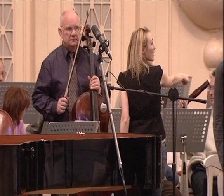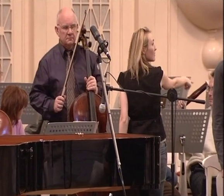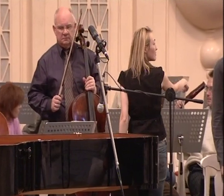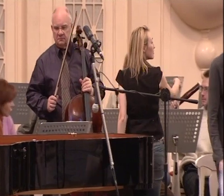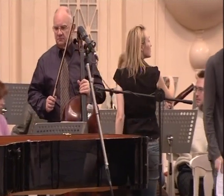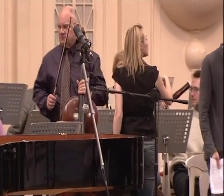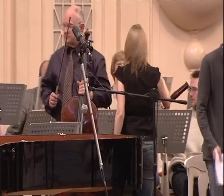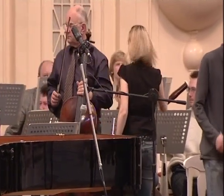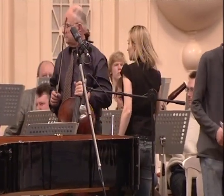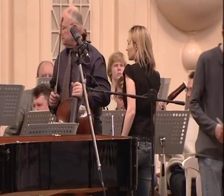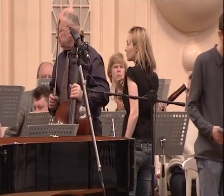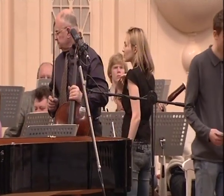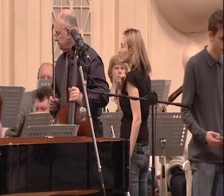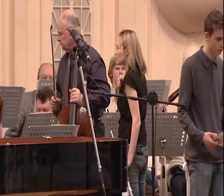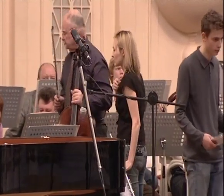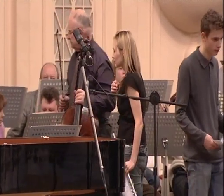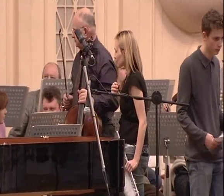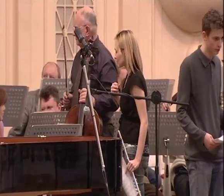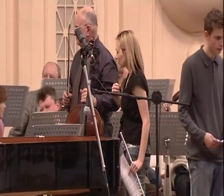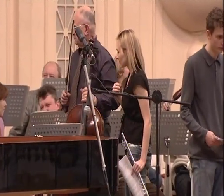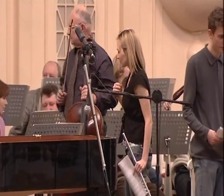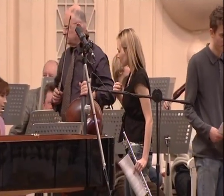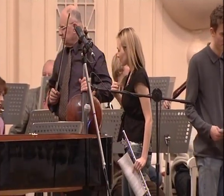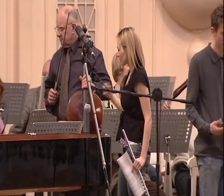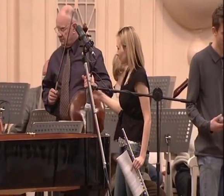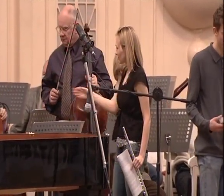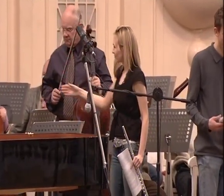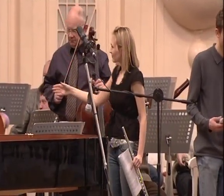Oh, there.